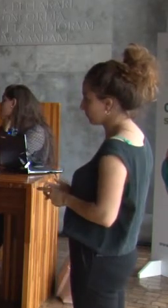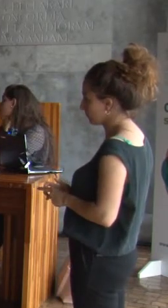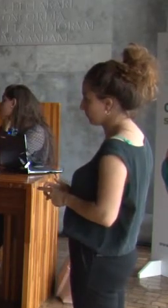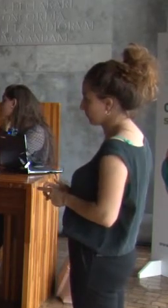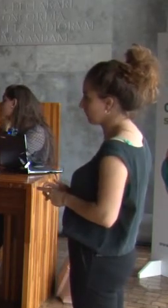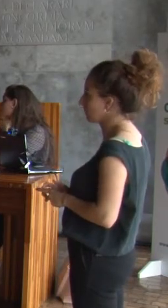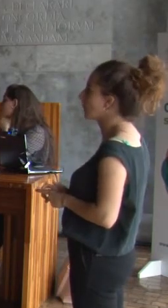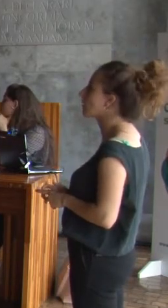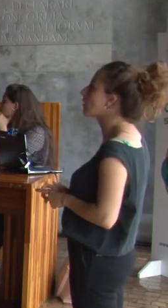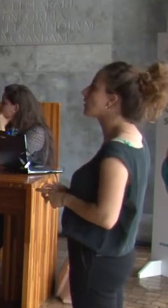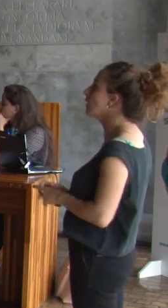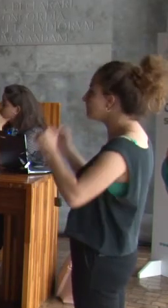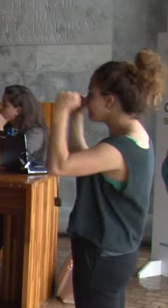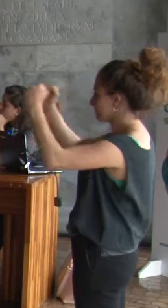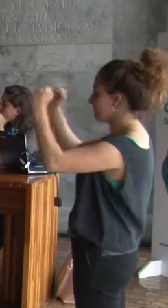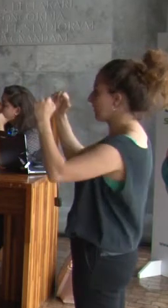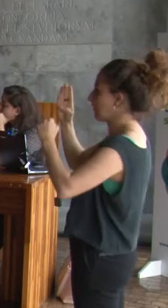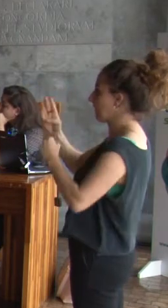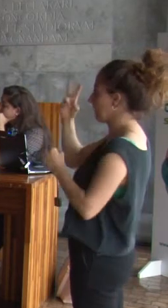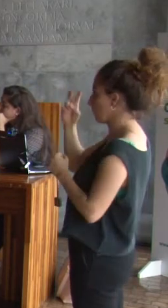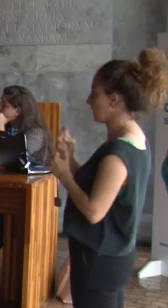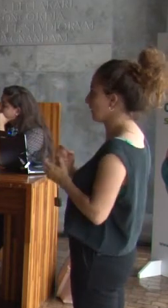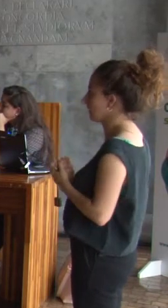Long life, BlindWiki.